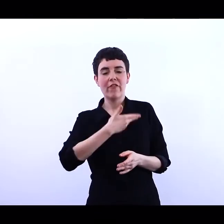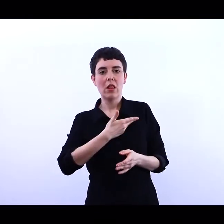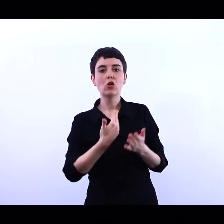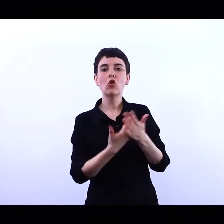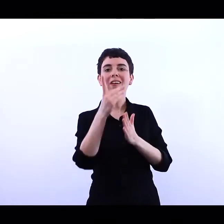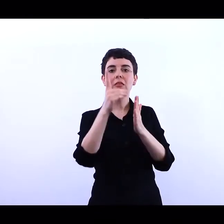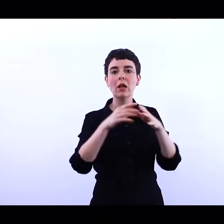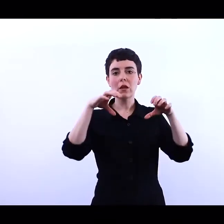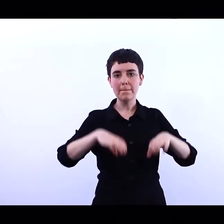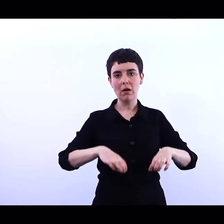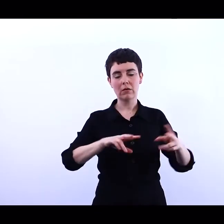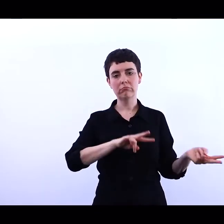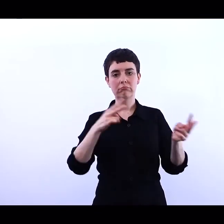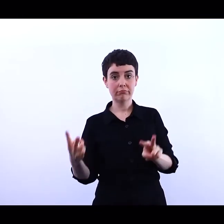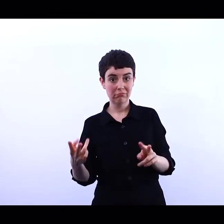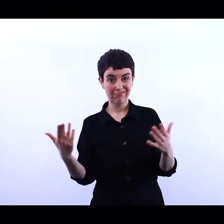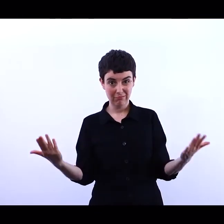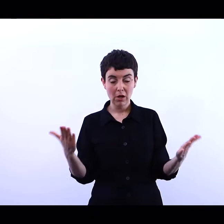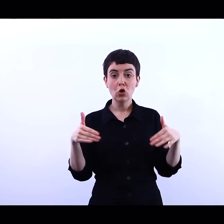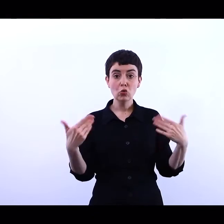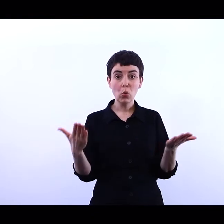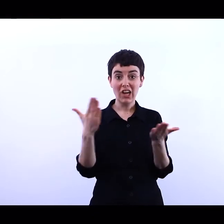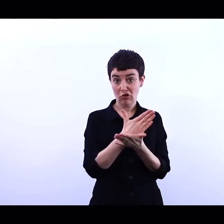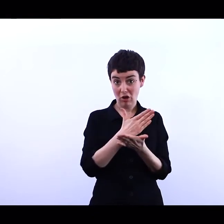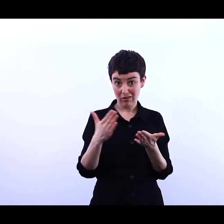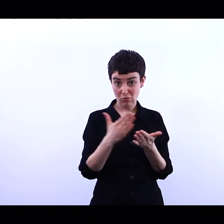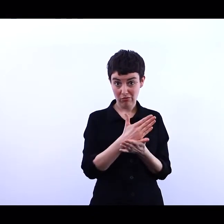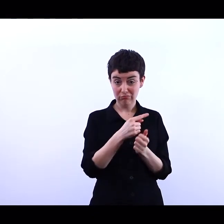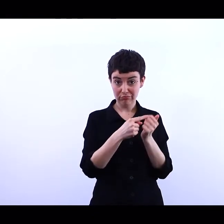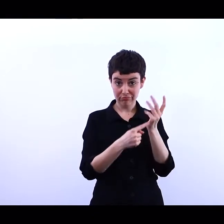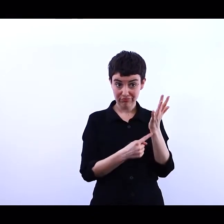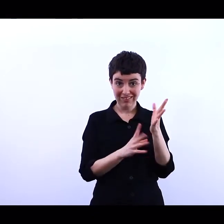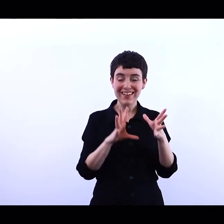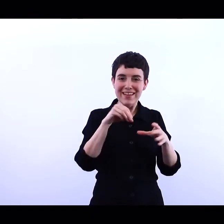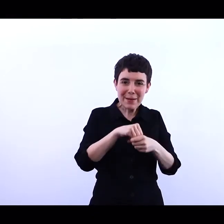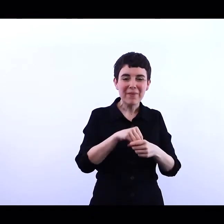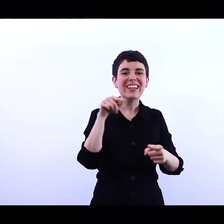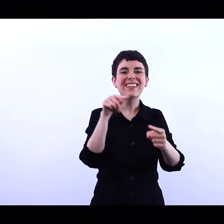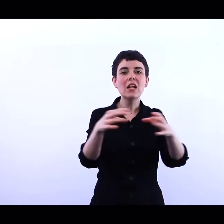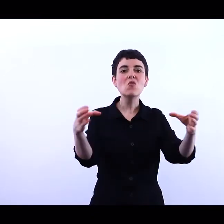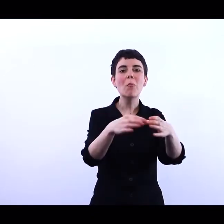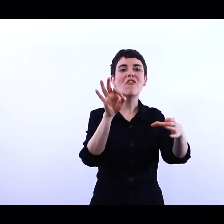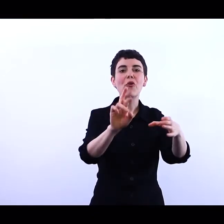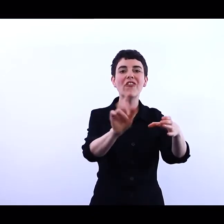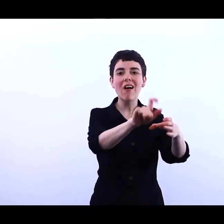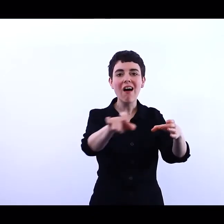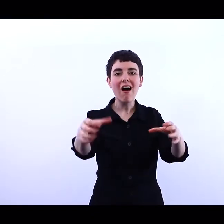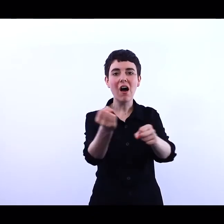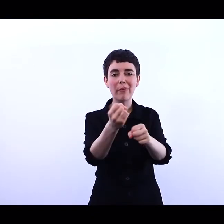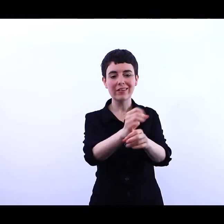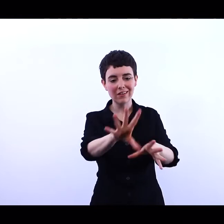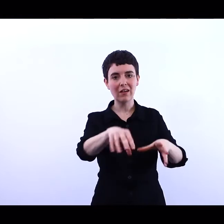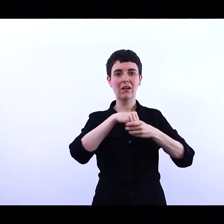database? All of these decisions and many more should include community members directly. This can be daunting